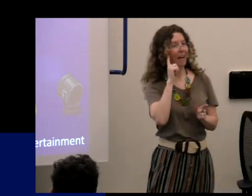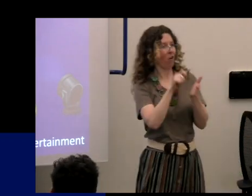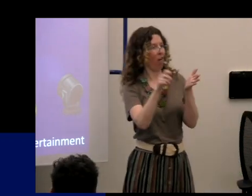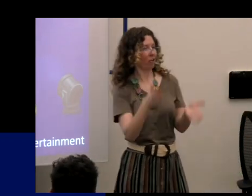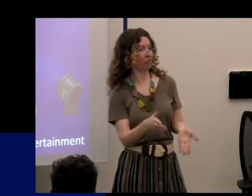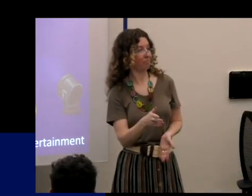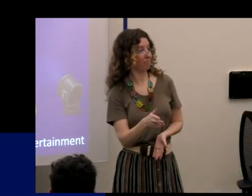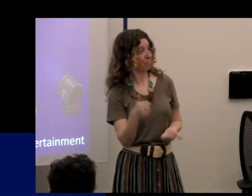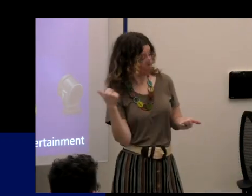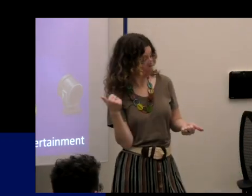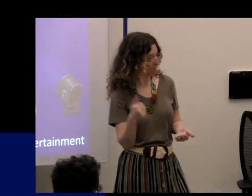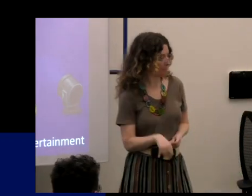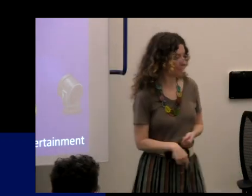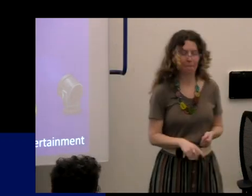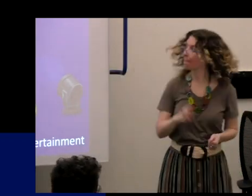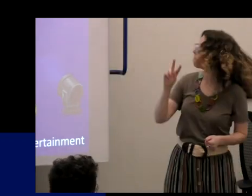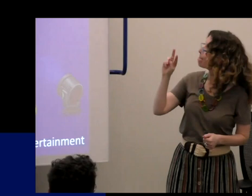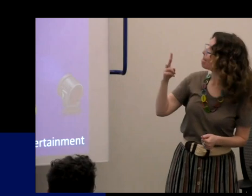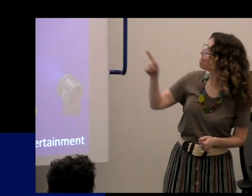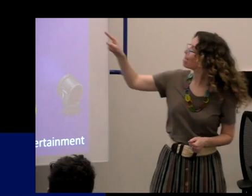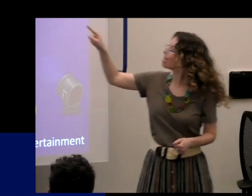Sarah Novak. She's a deaf author.